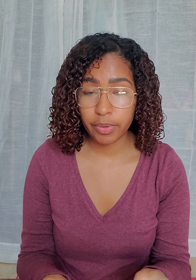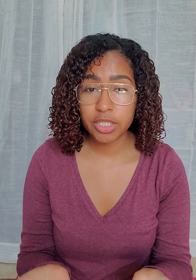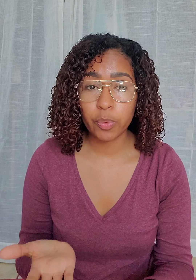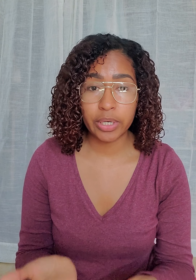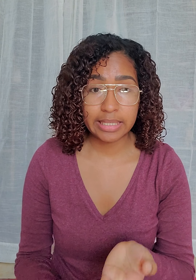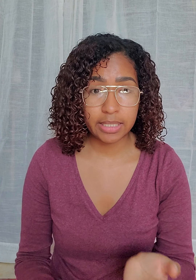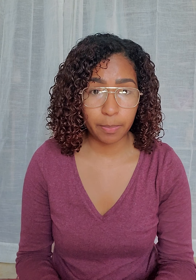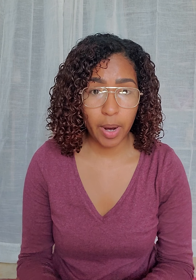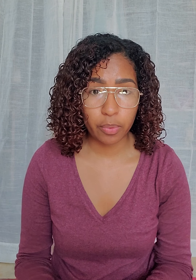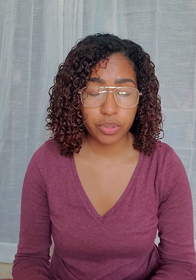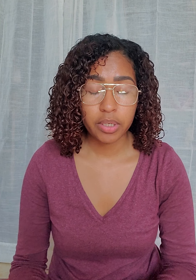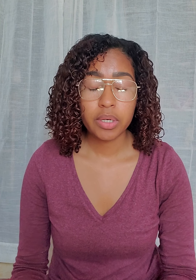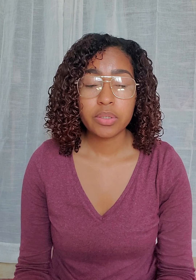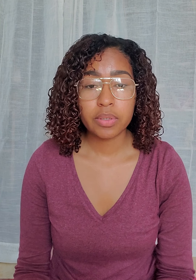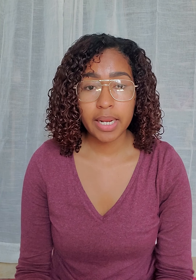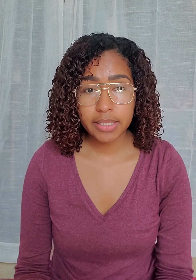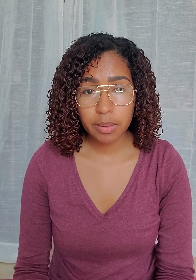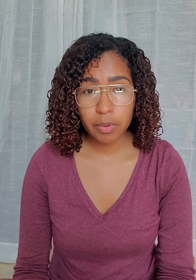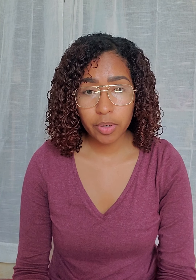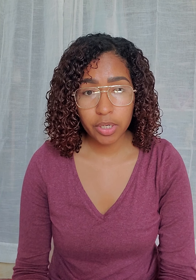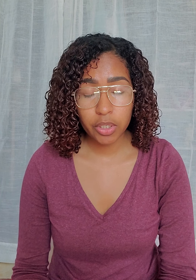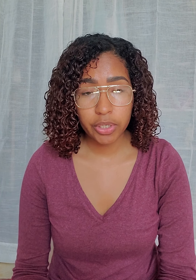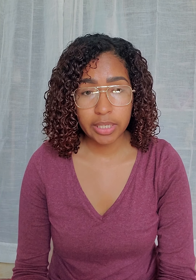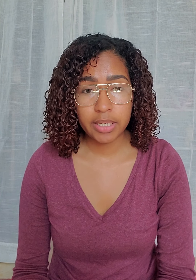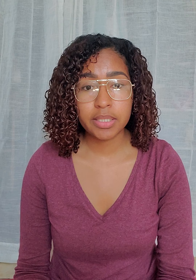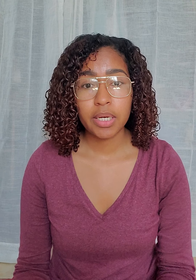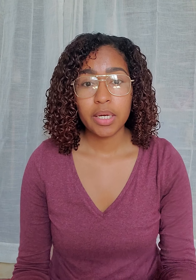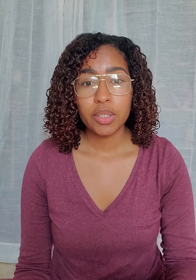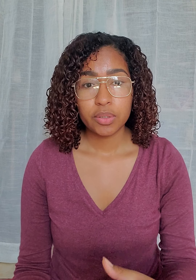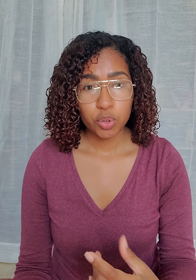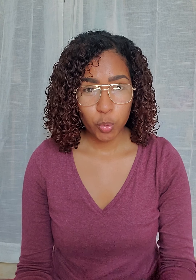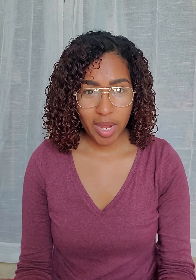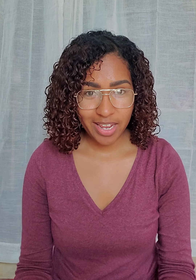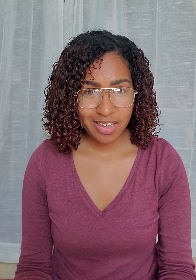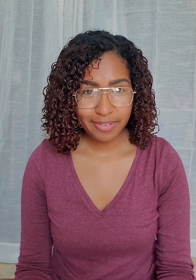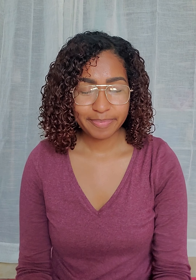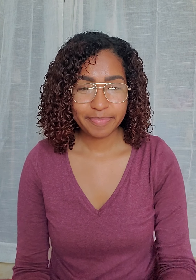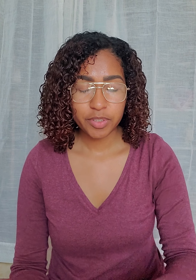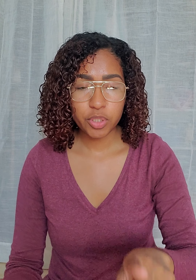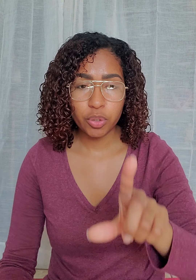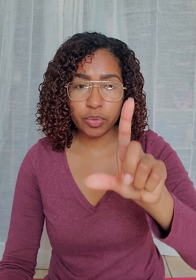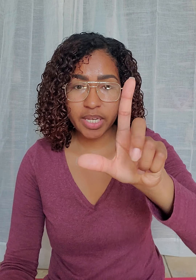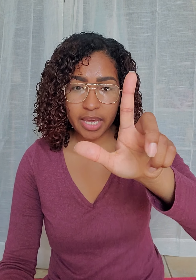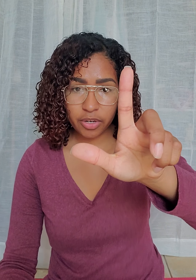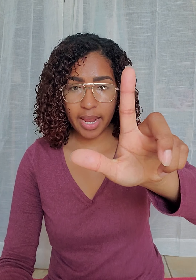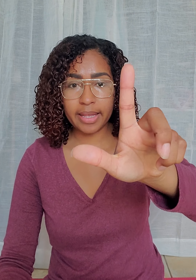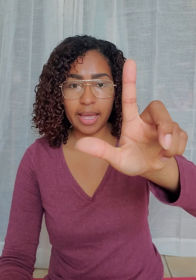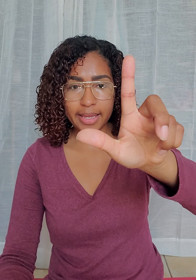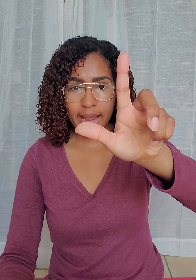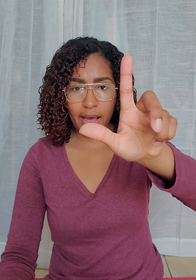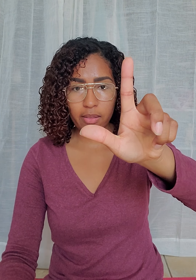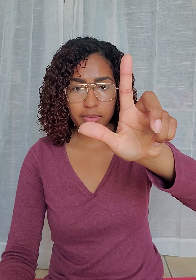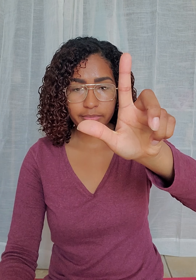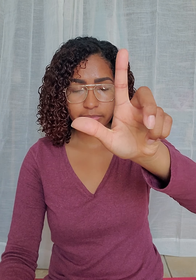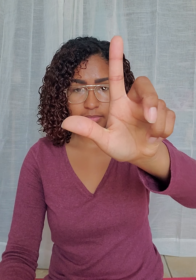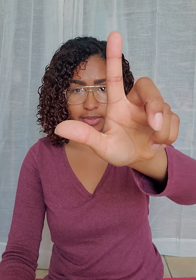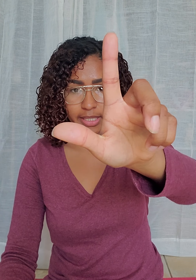we're going to skip around. So the next number we're going to learn is 20. So you take your hand like an L, like